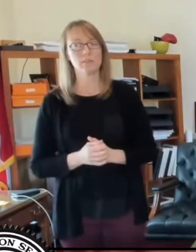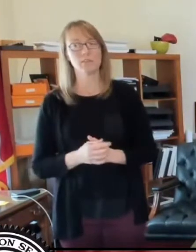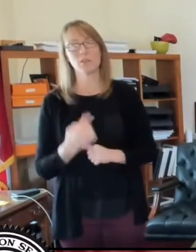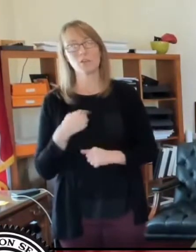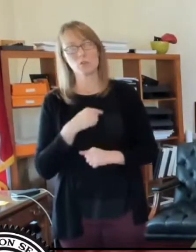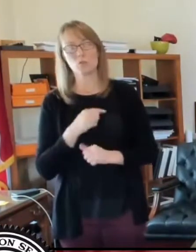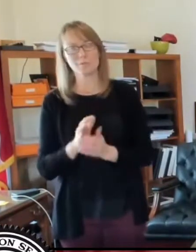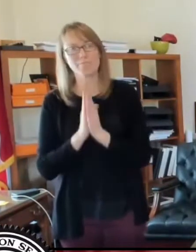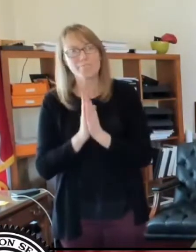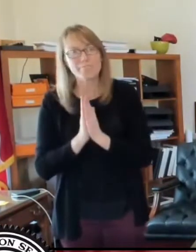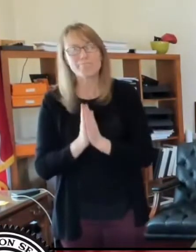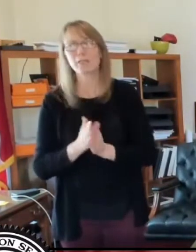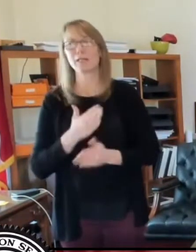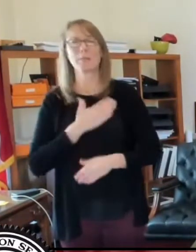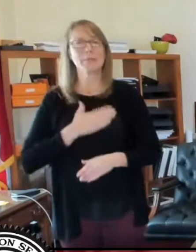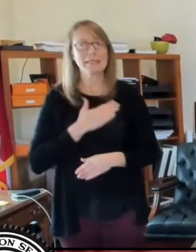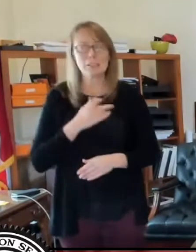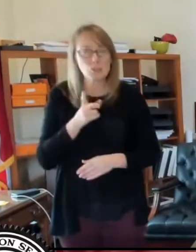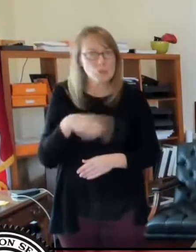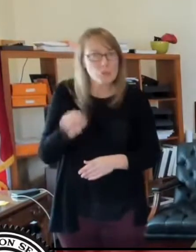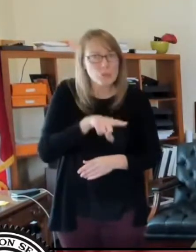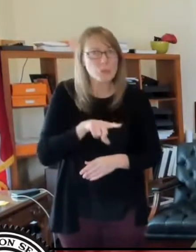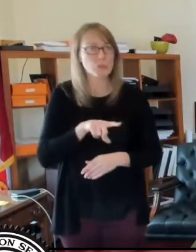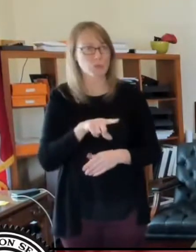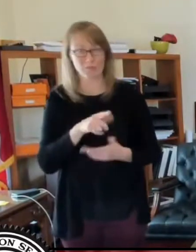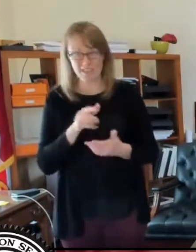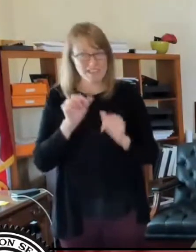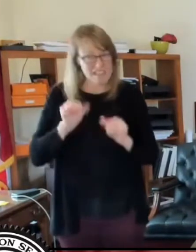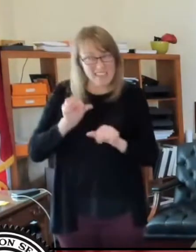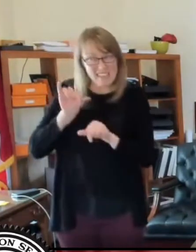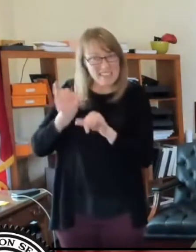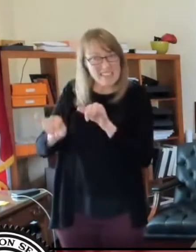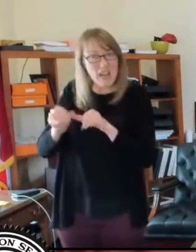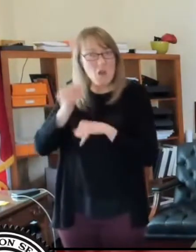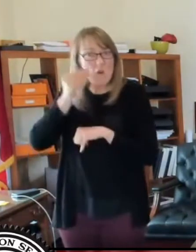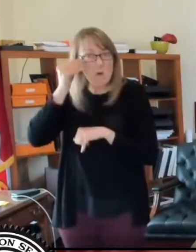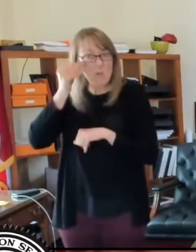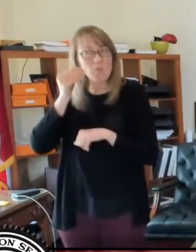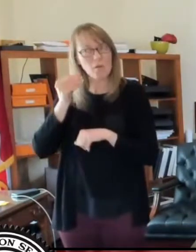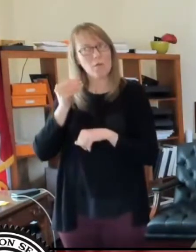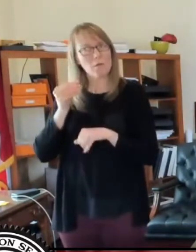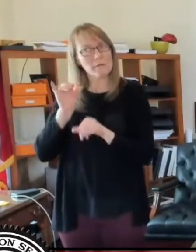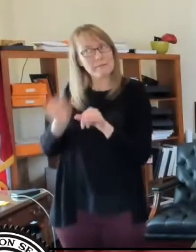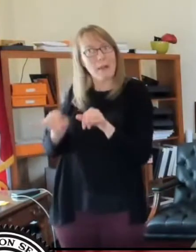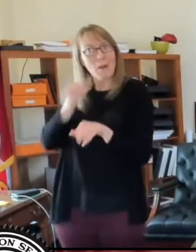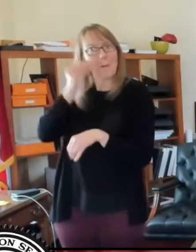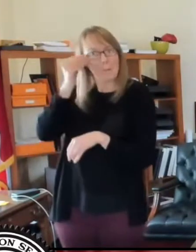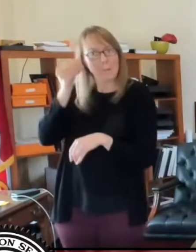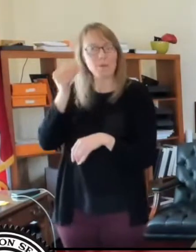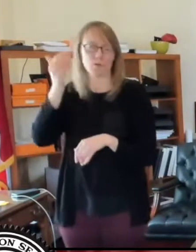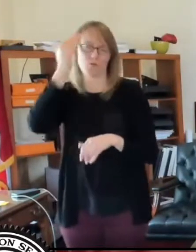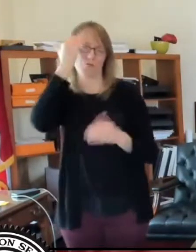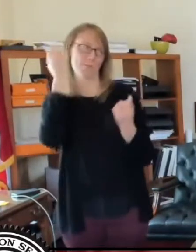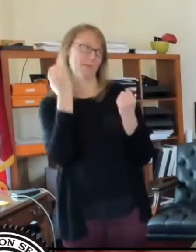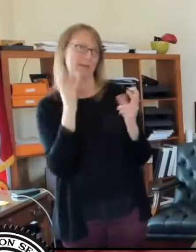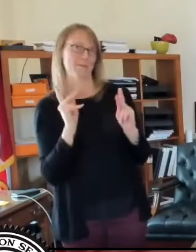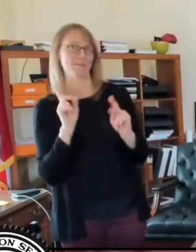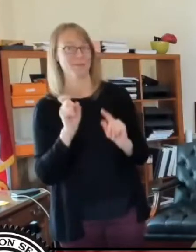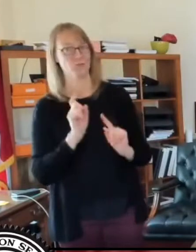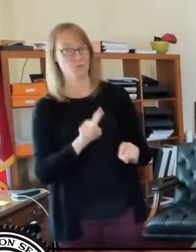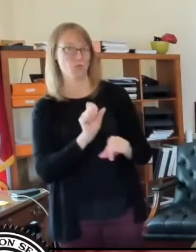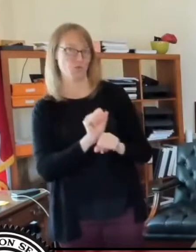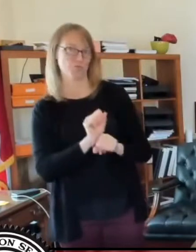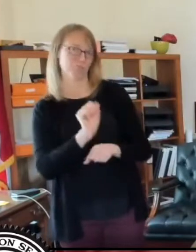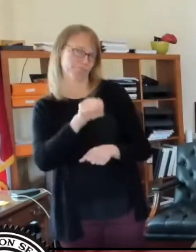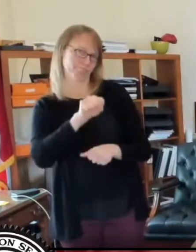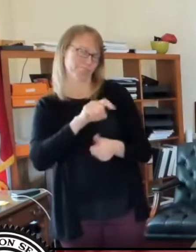stay put when you can. We know lots of people have to go to work, got to go to the grocery store,